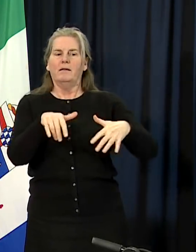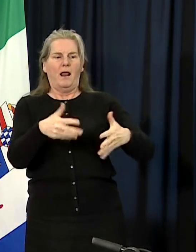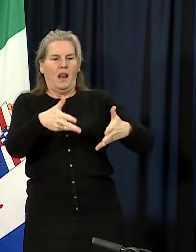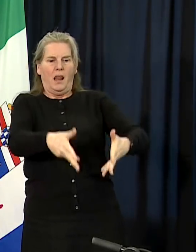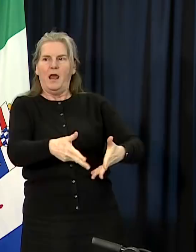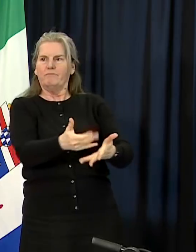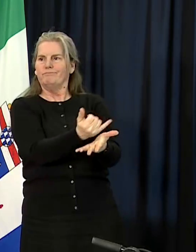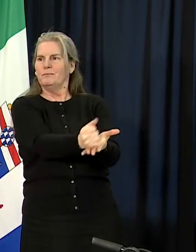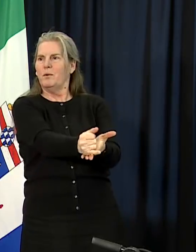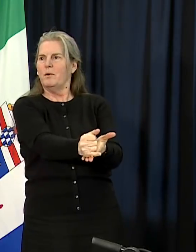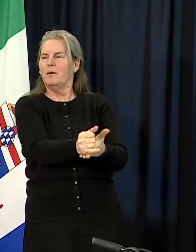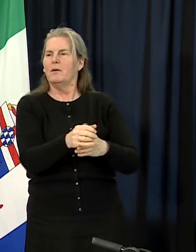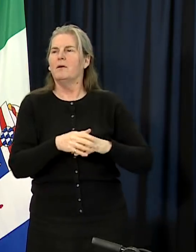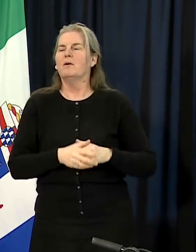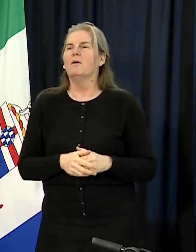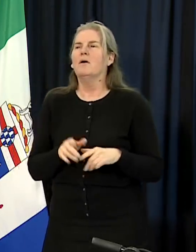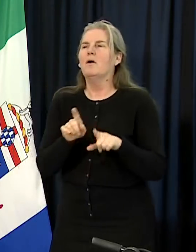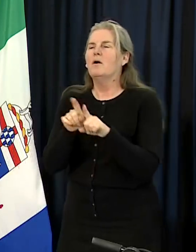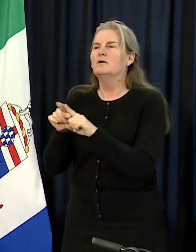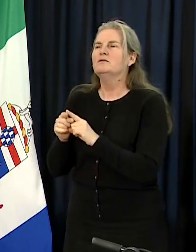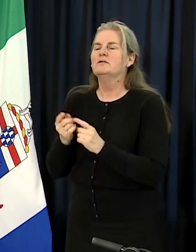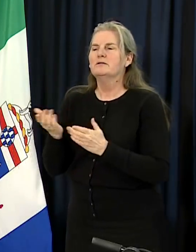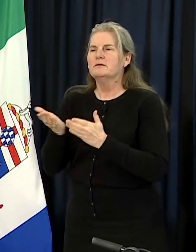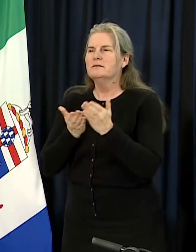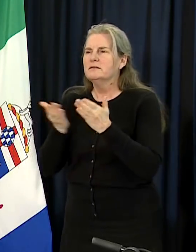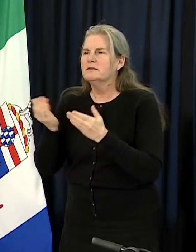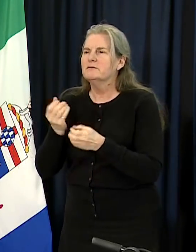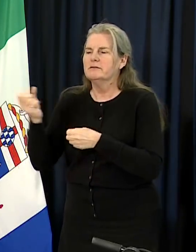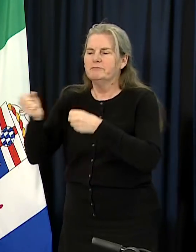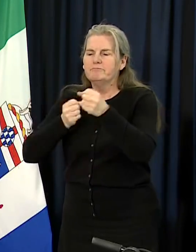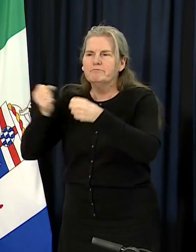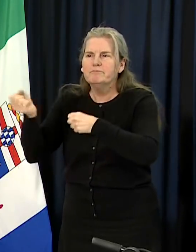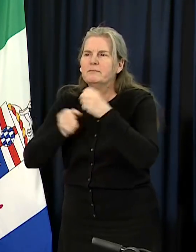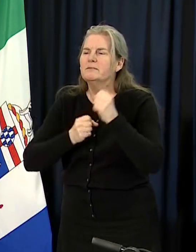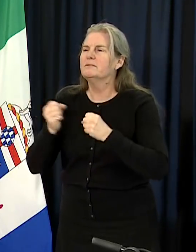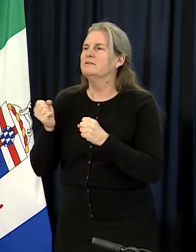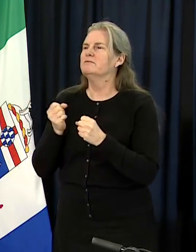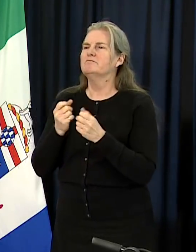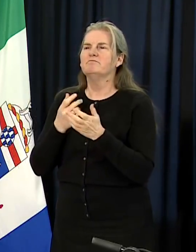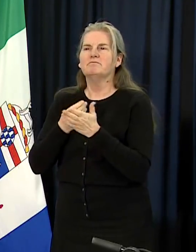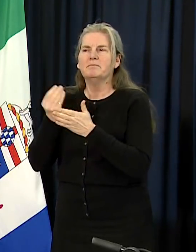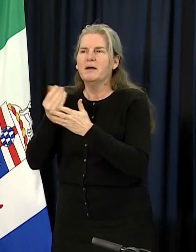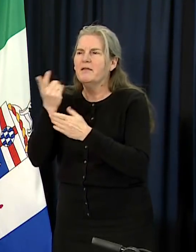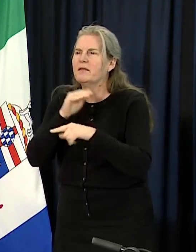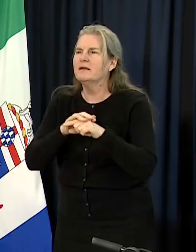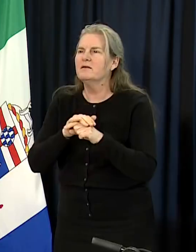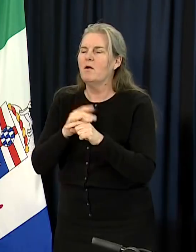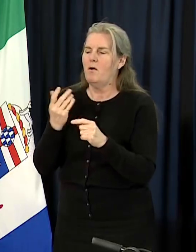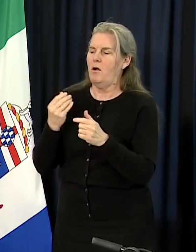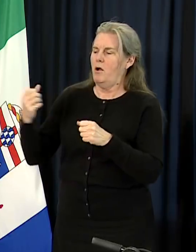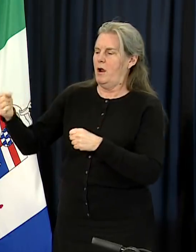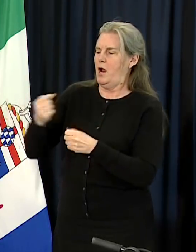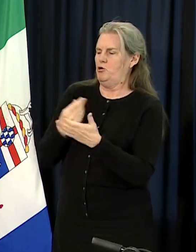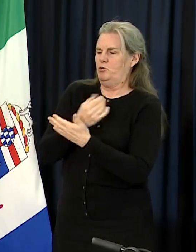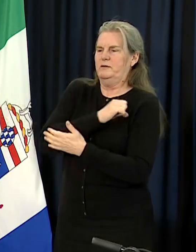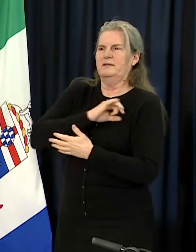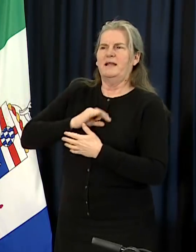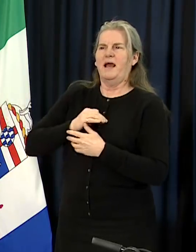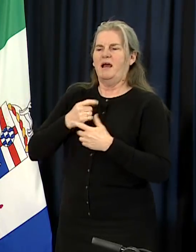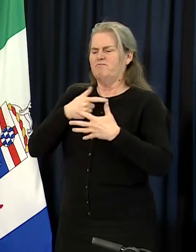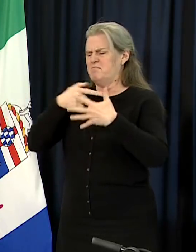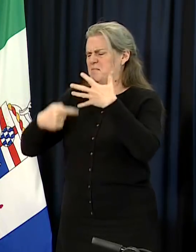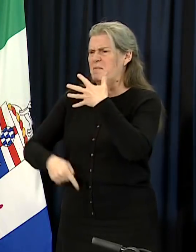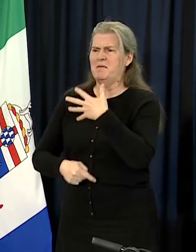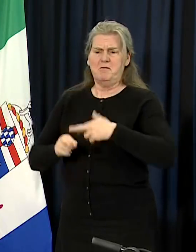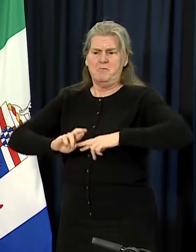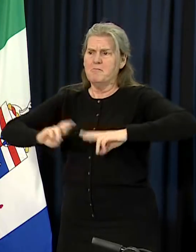event, service bookings, contracts with vendors, or the cost of hiring new staff specifically